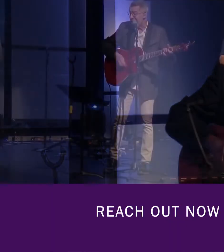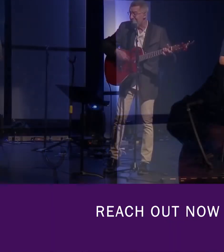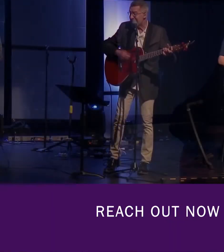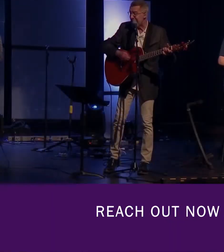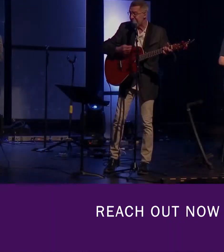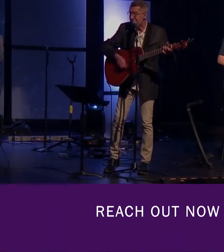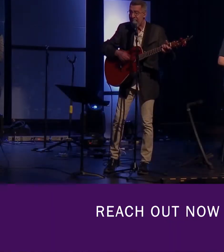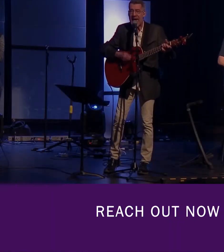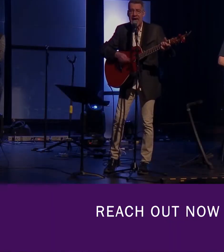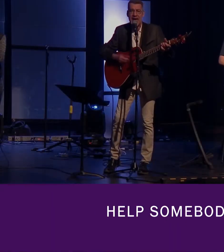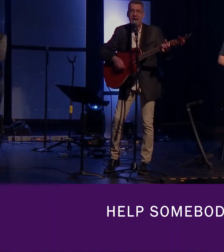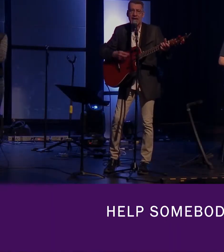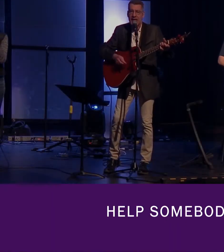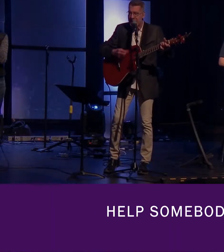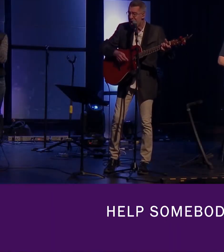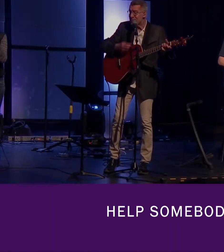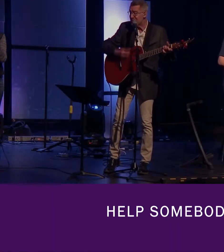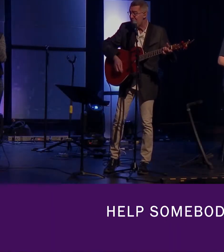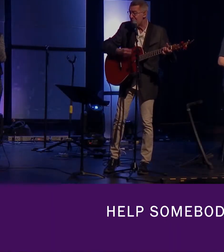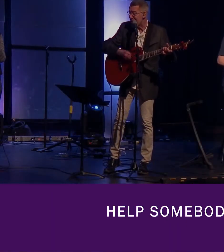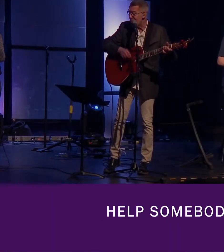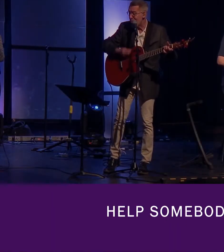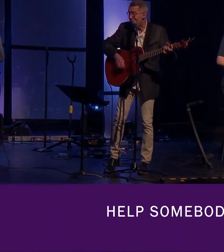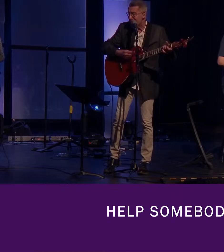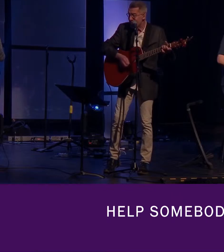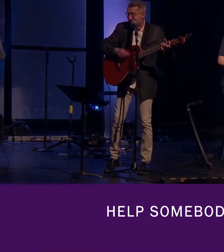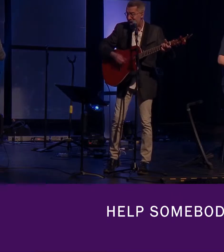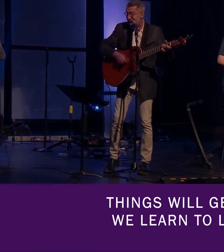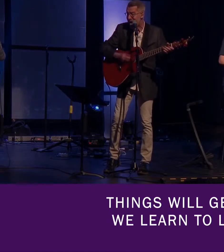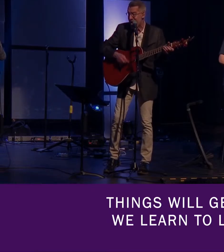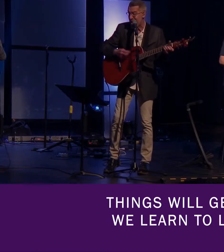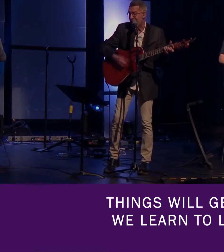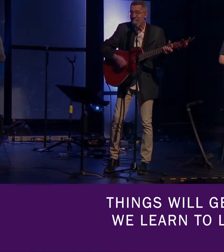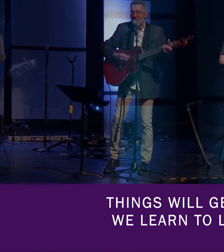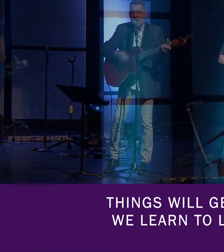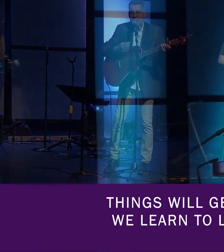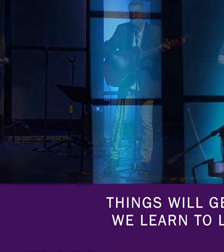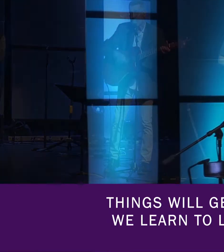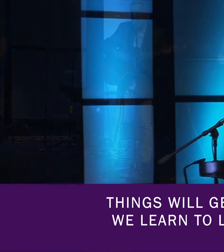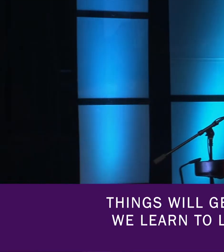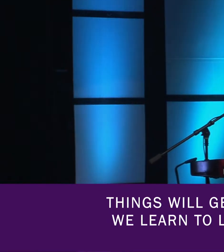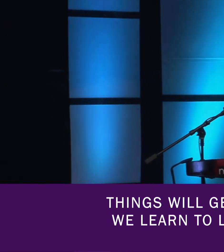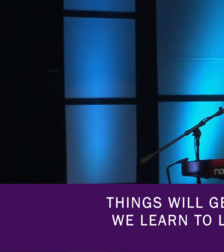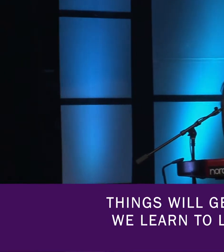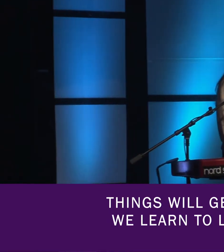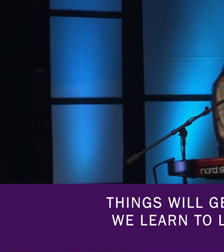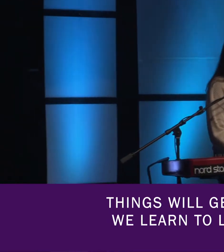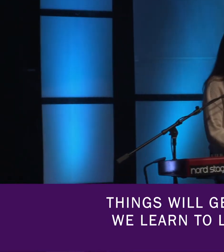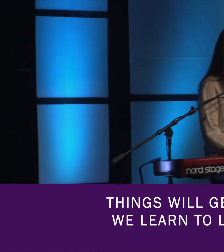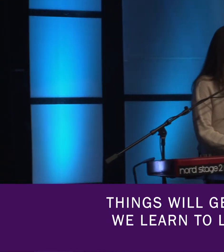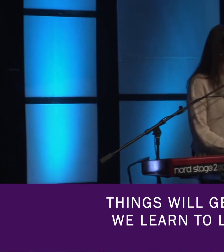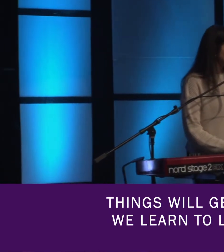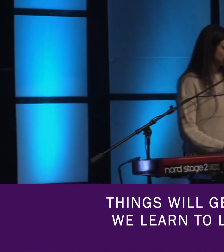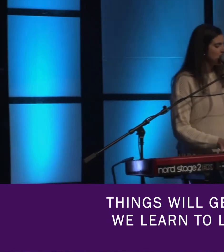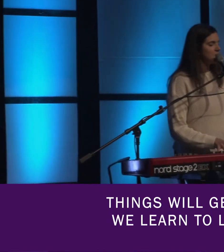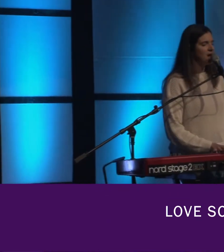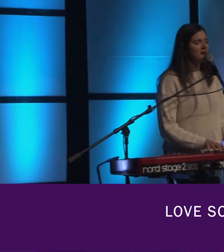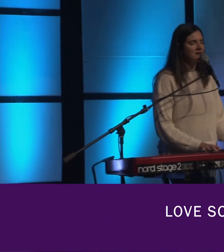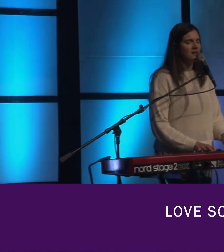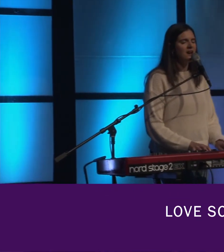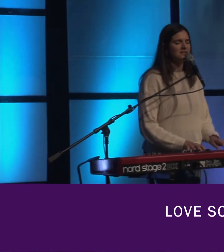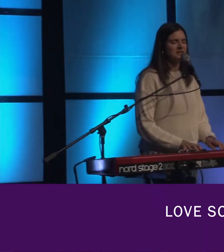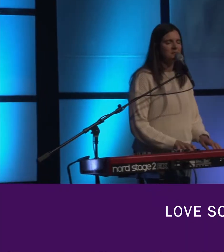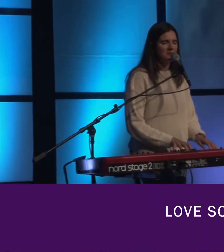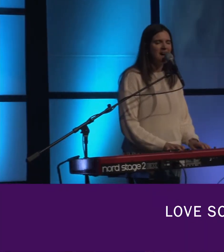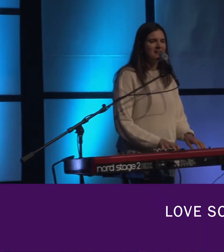out now and take a hand. Help somebody while we can. Things will get better when we learn to love